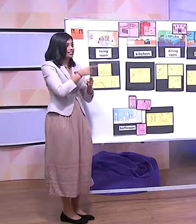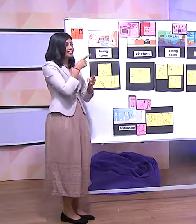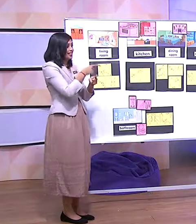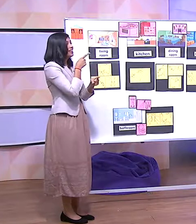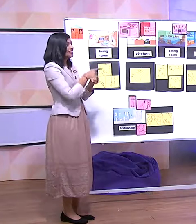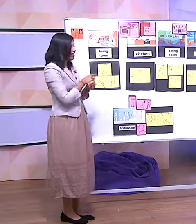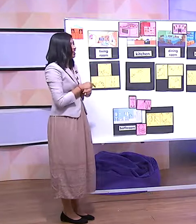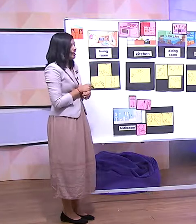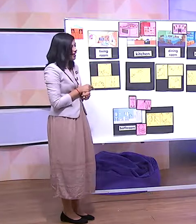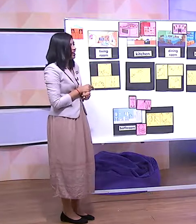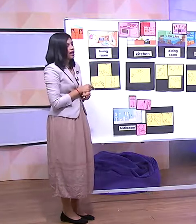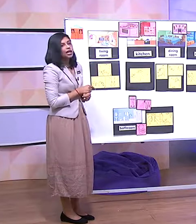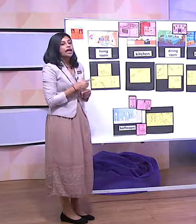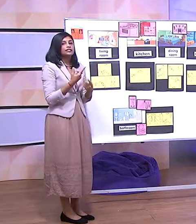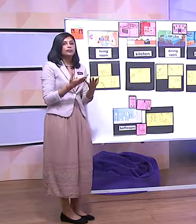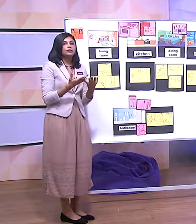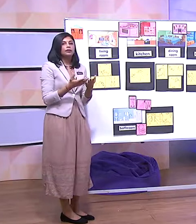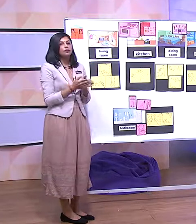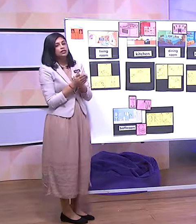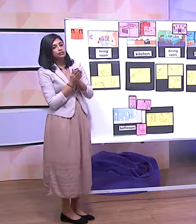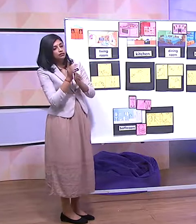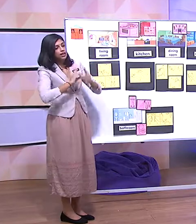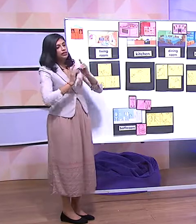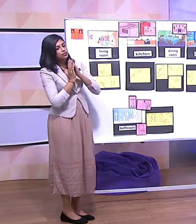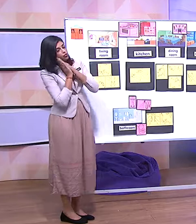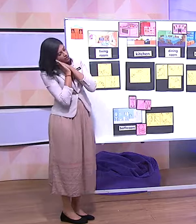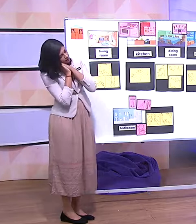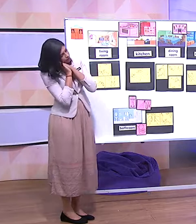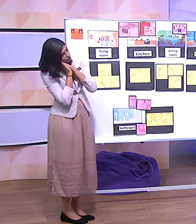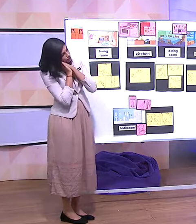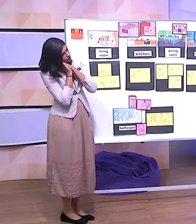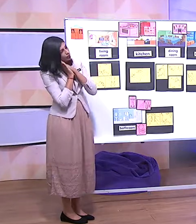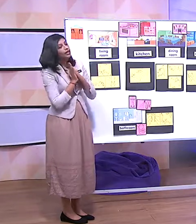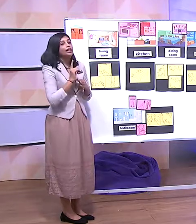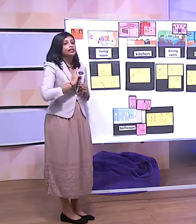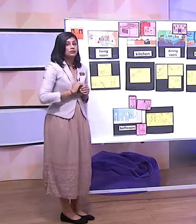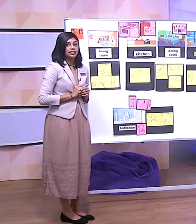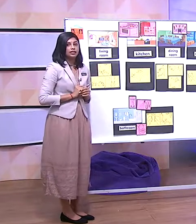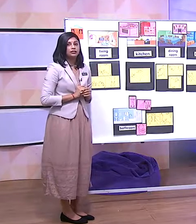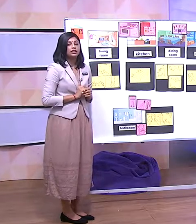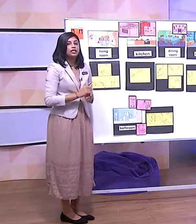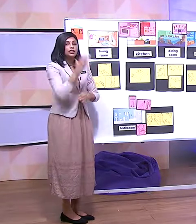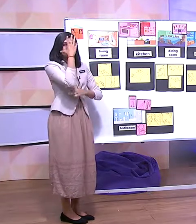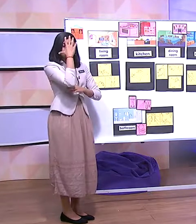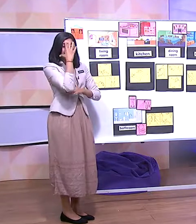Okay. Correct. Huh. And some people will sign this to sleep. Mm-mm. Okay. Let me sign.